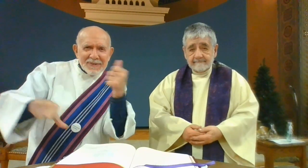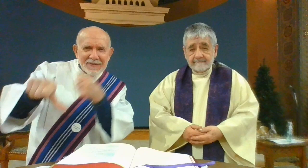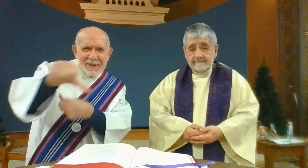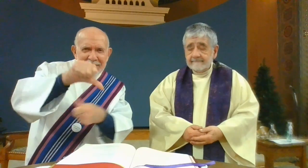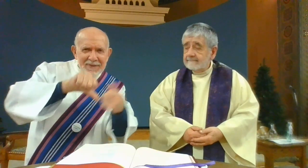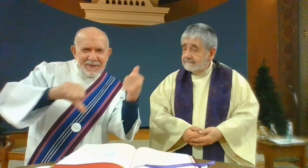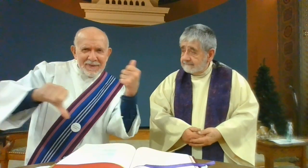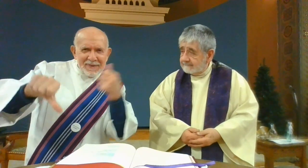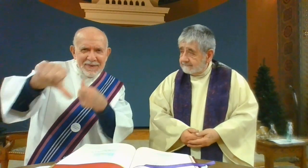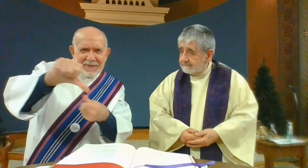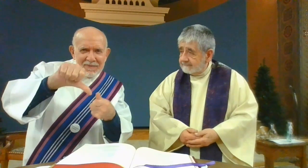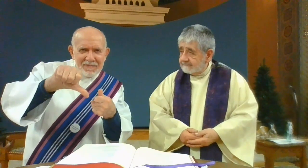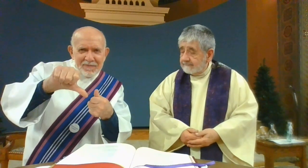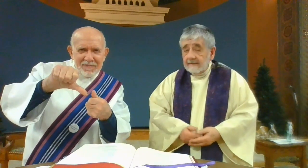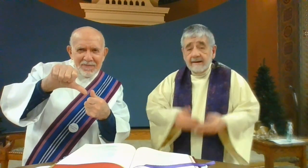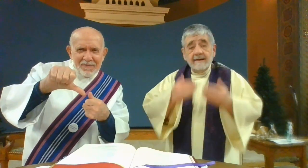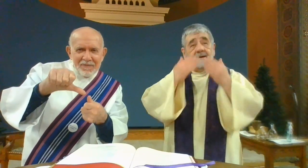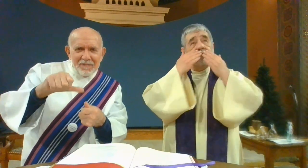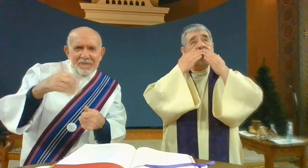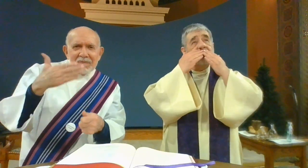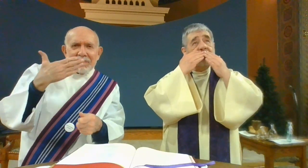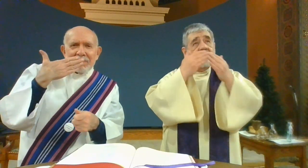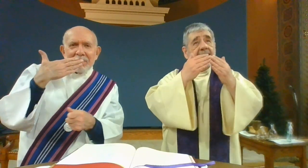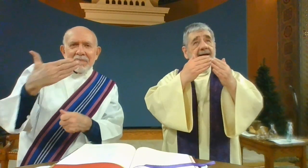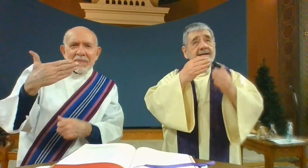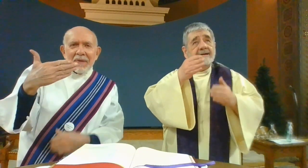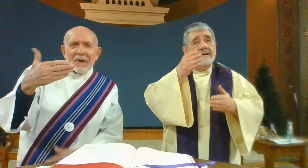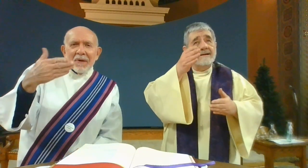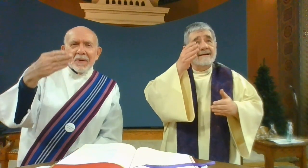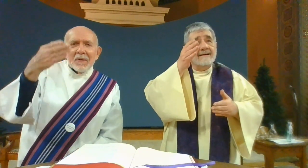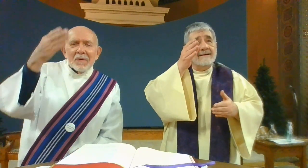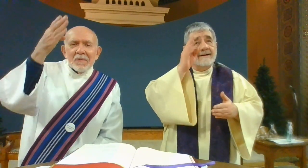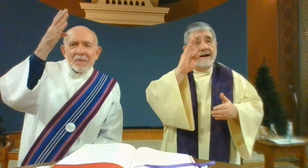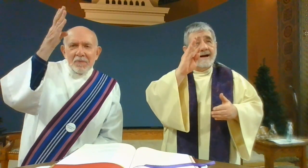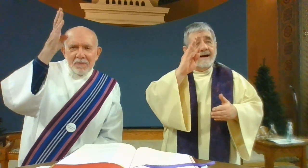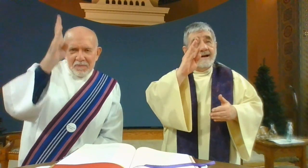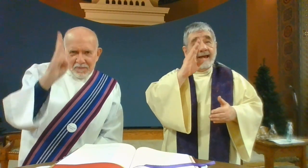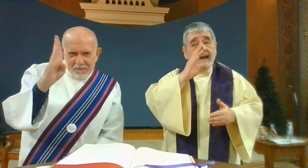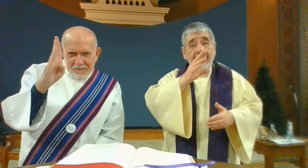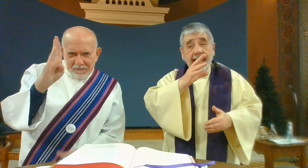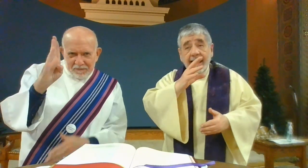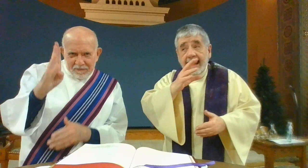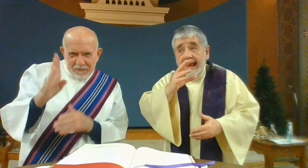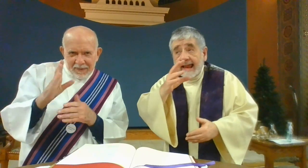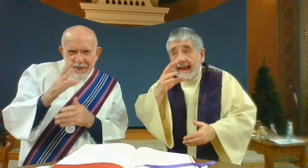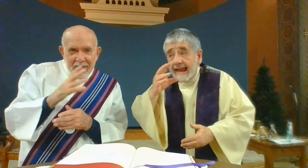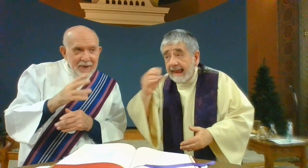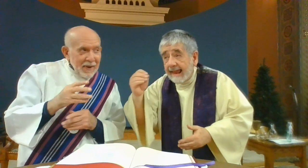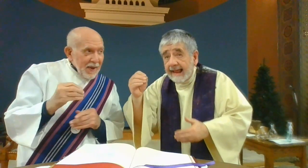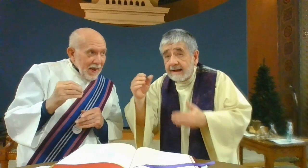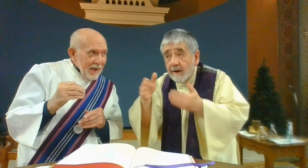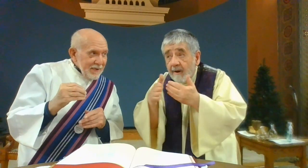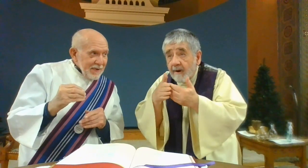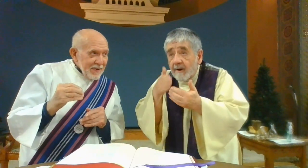to the Lord and each other Thanks be to God and